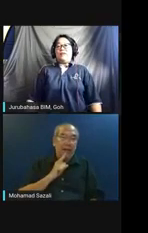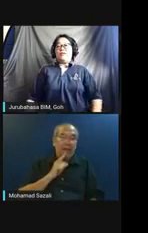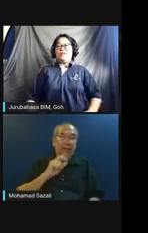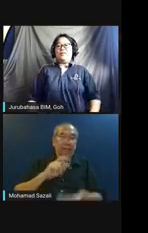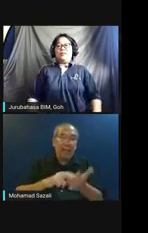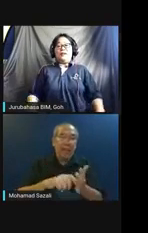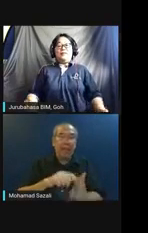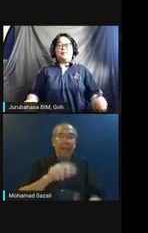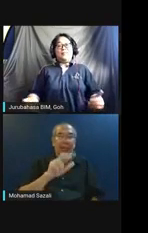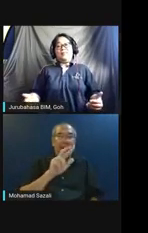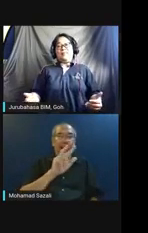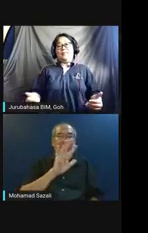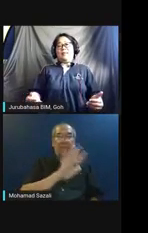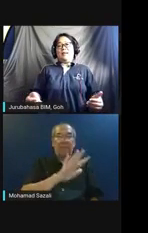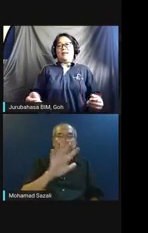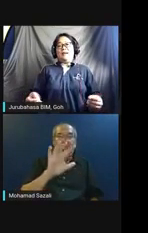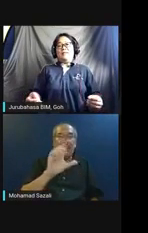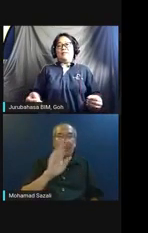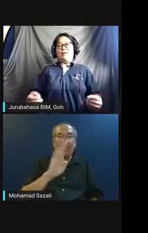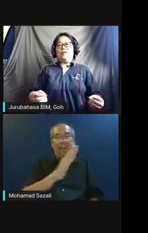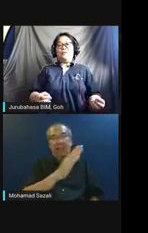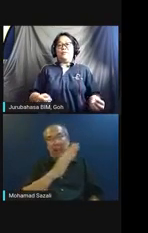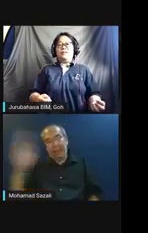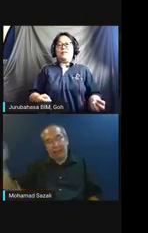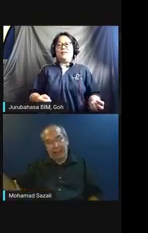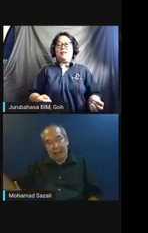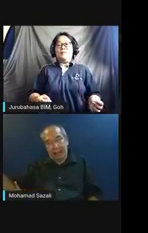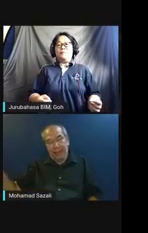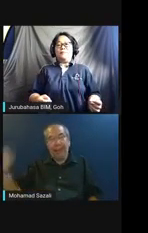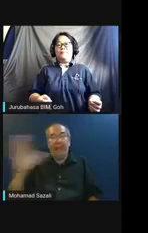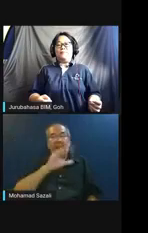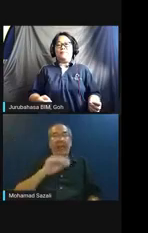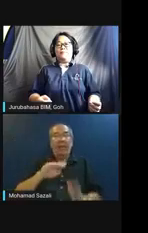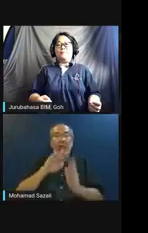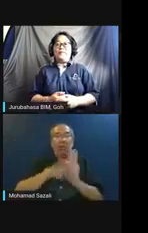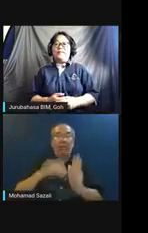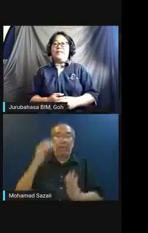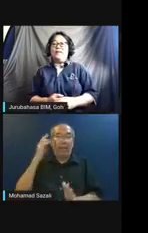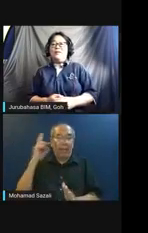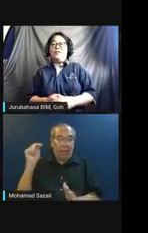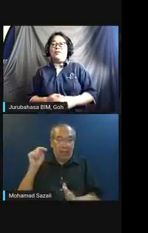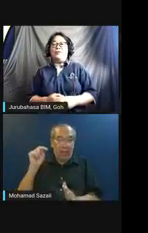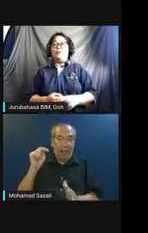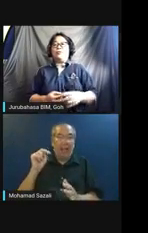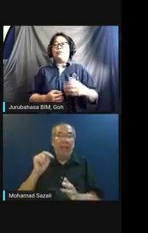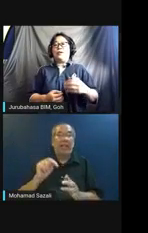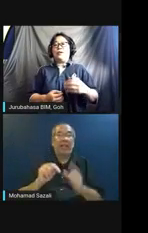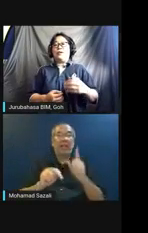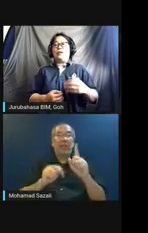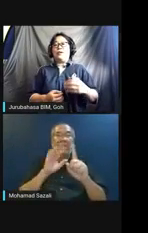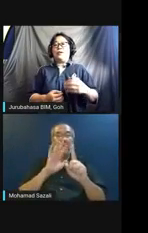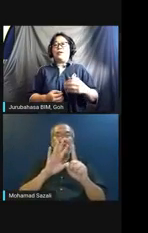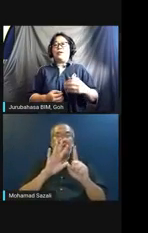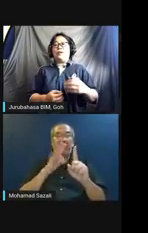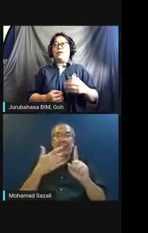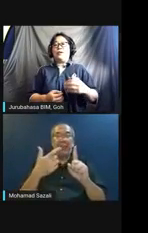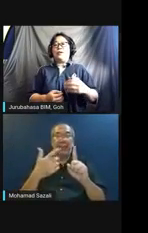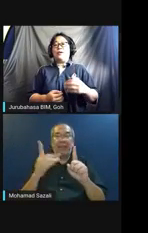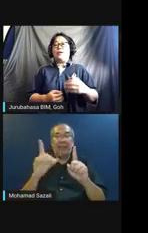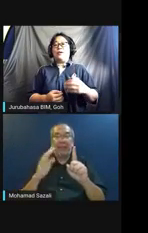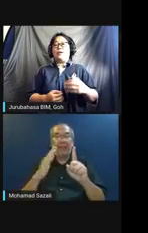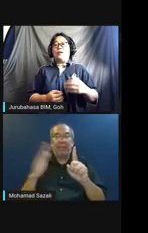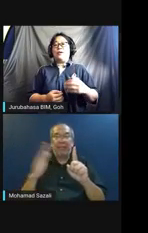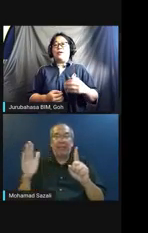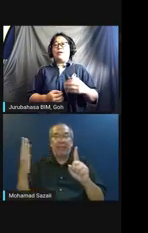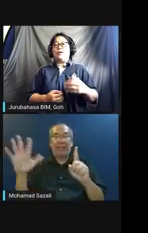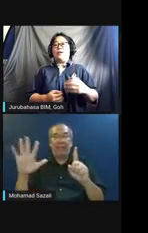So if you actually see, according to the dictionary, so those who are actually unable to hear